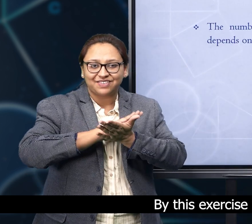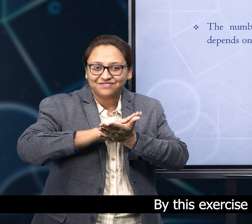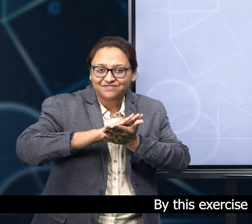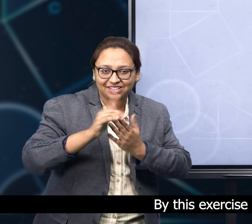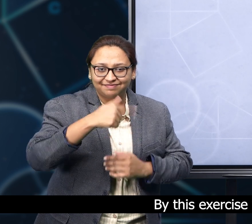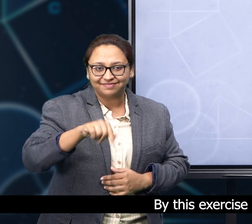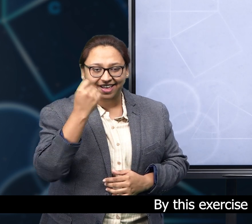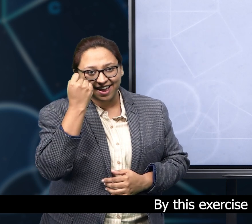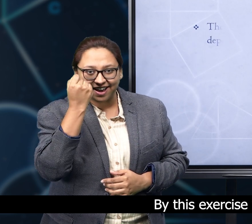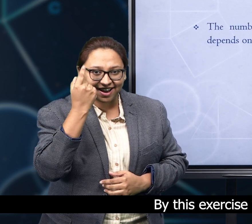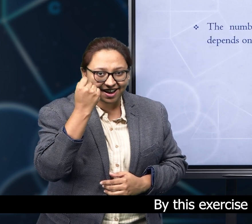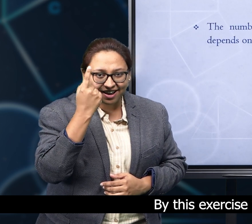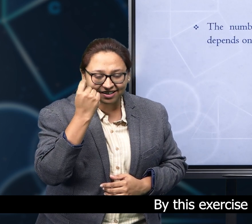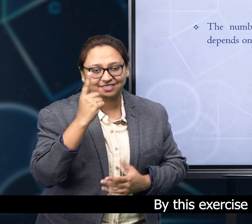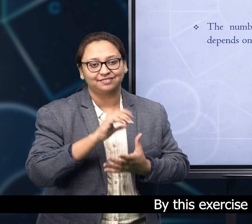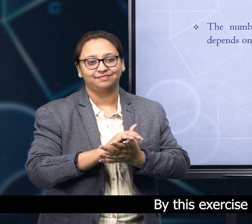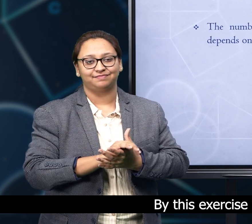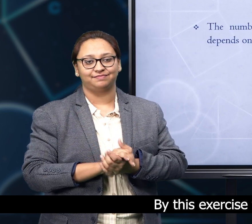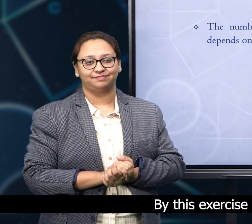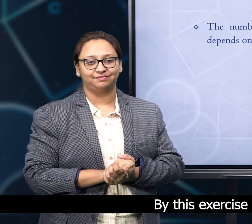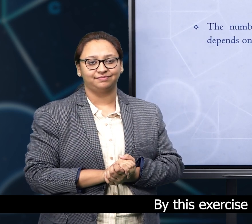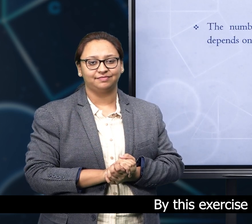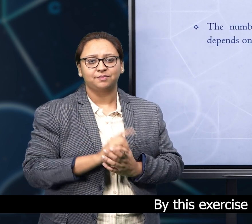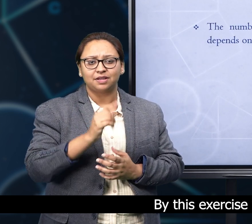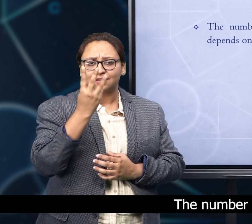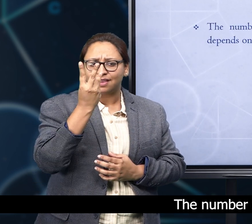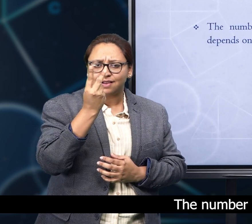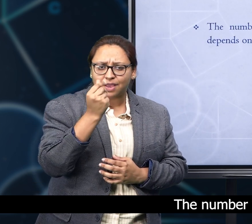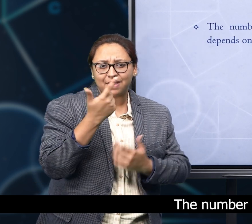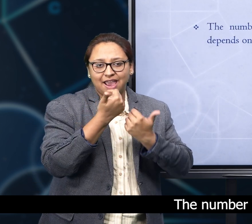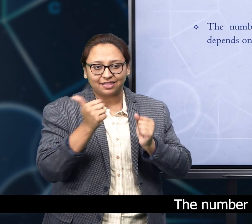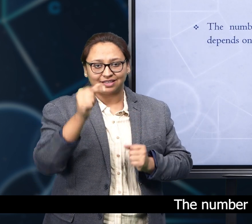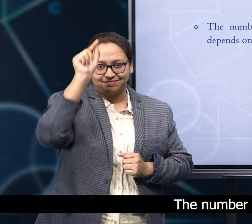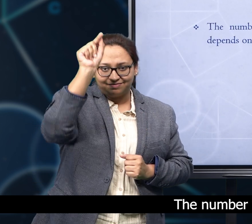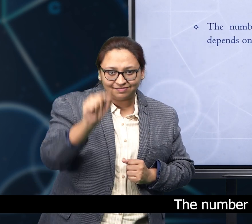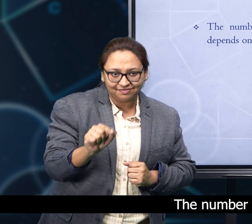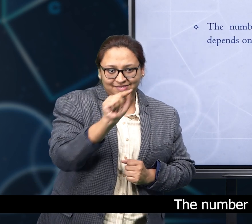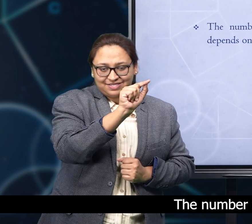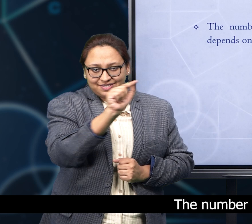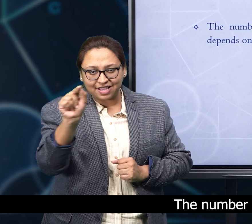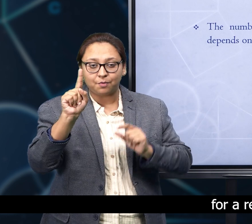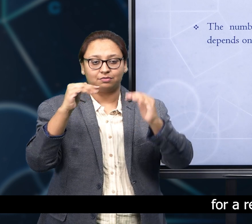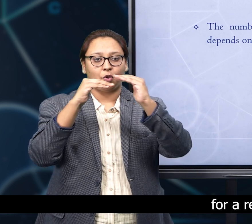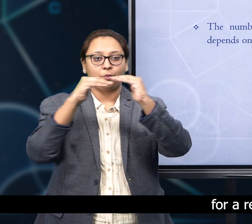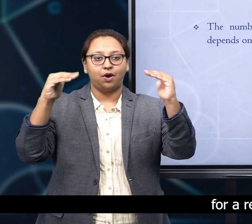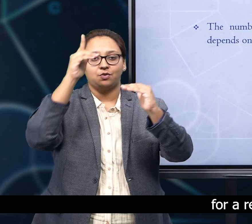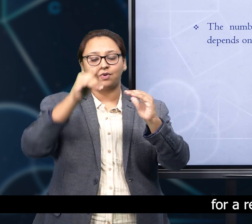By this exercise, we can understand that the number of axes of symmetry for a regular